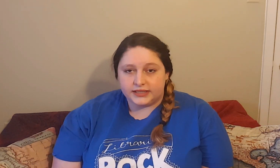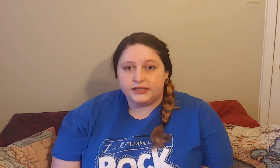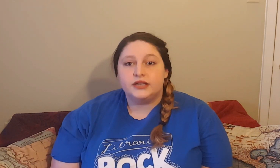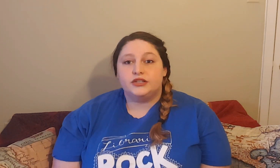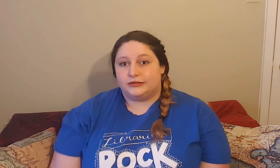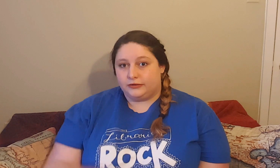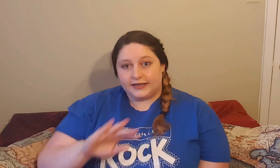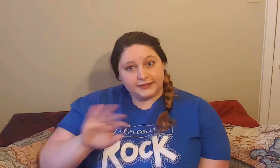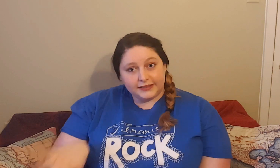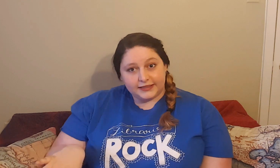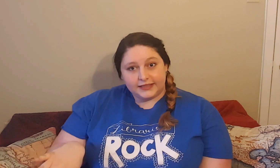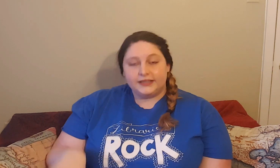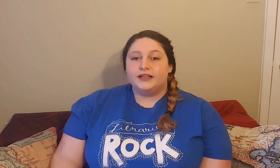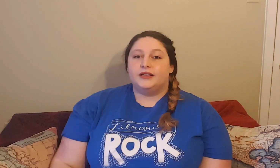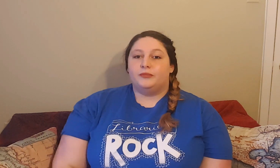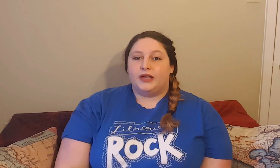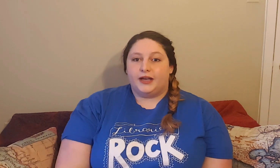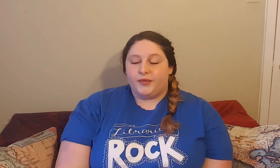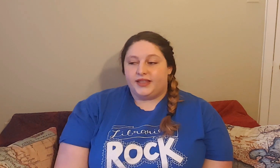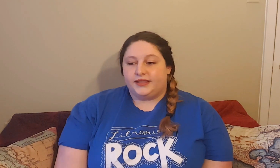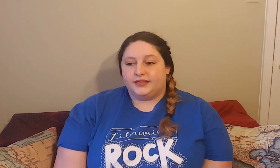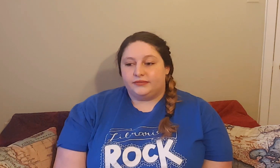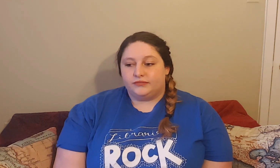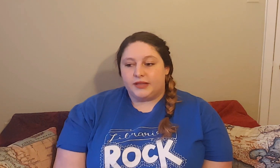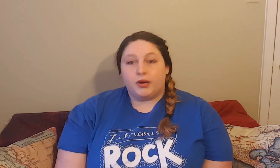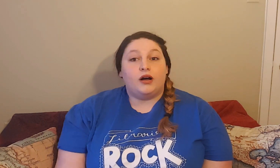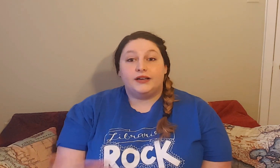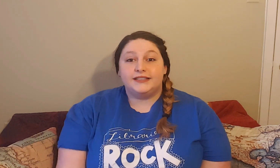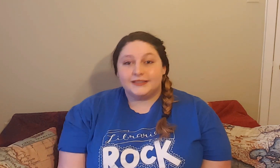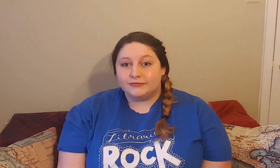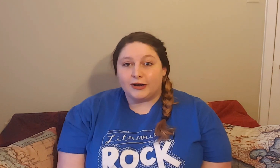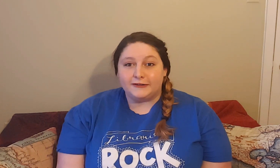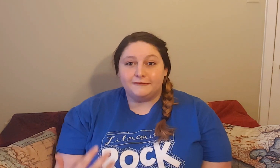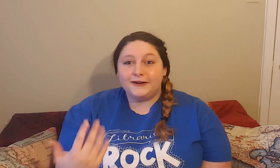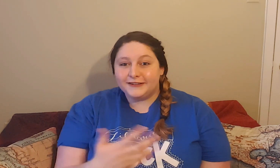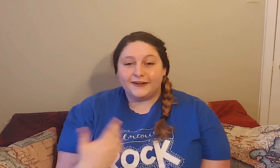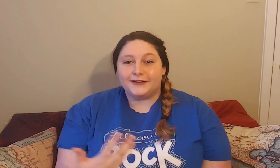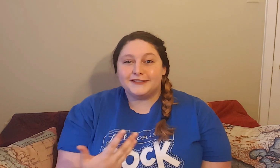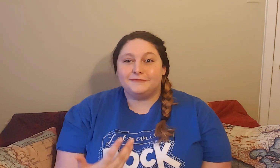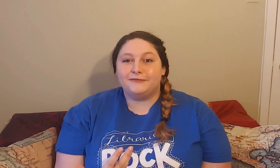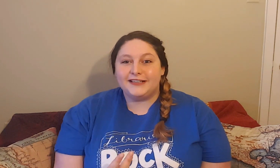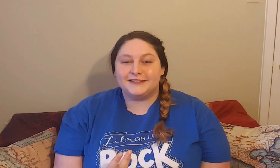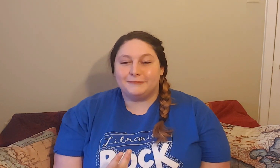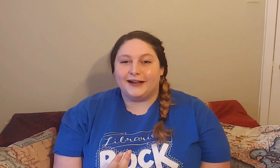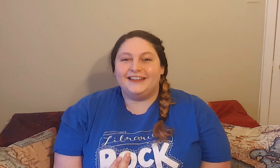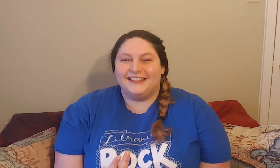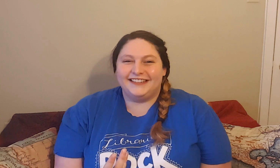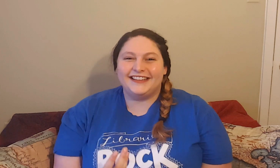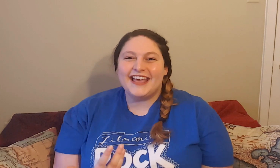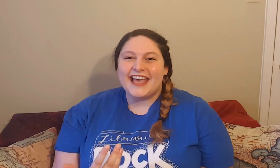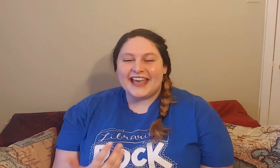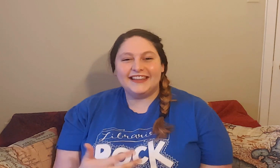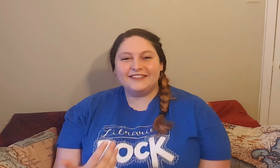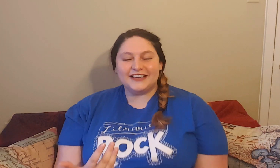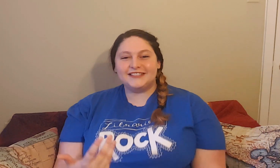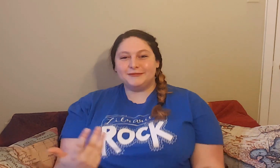did. So I deleted it. It paused on a very not awesome face of mine and left out some